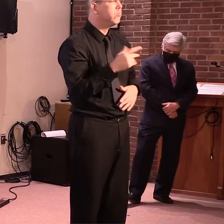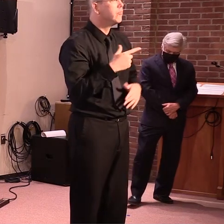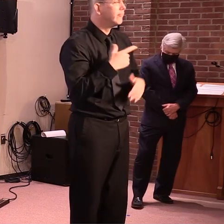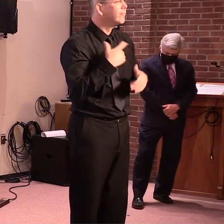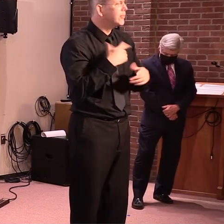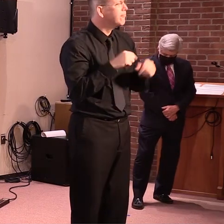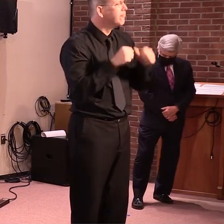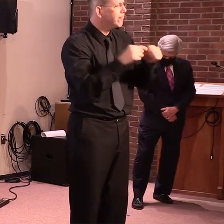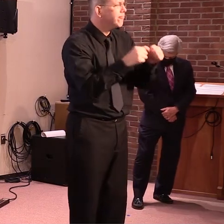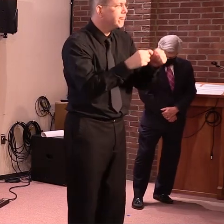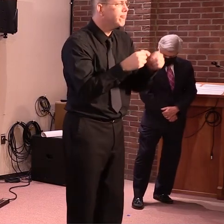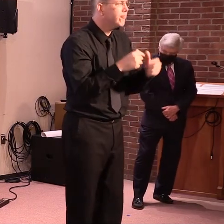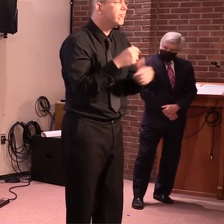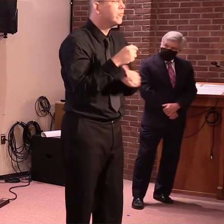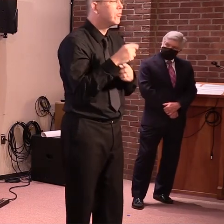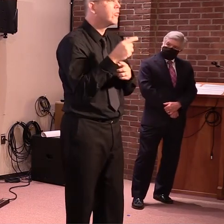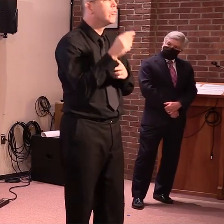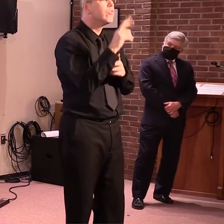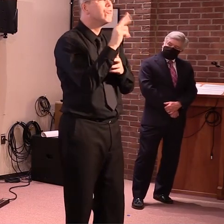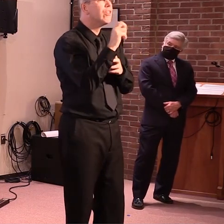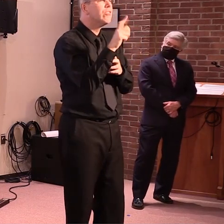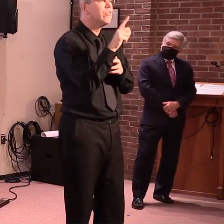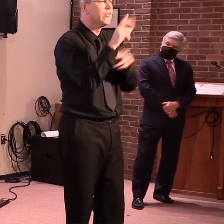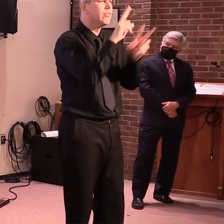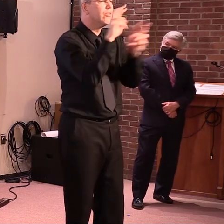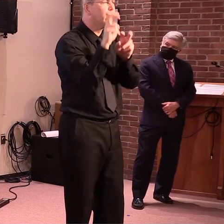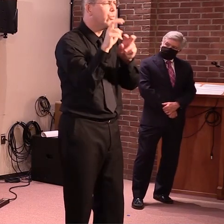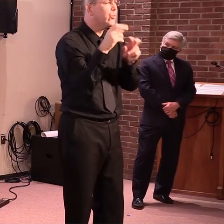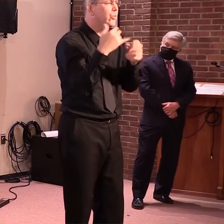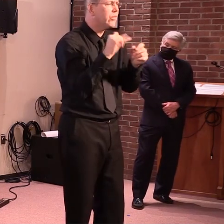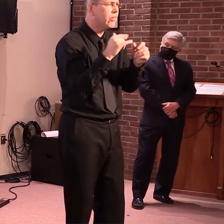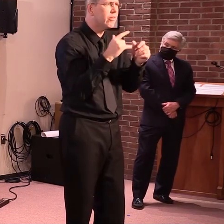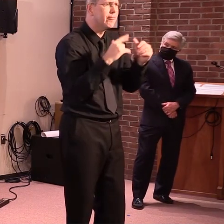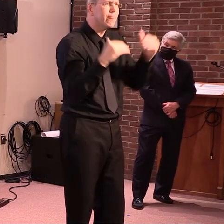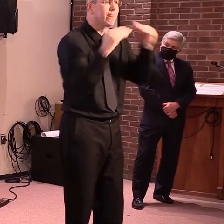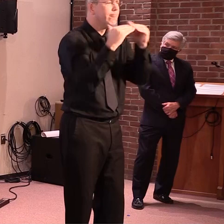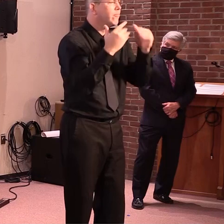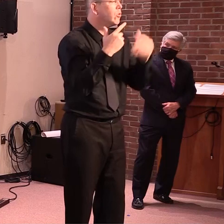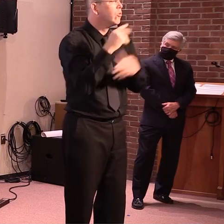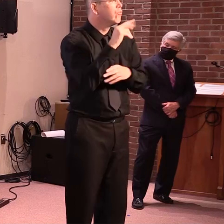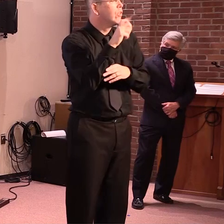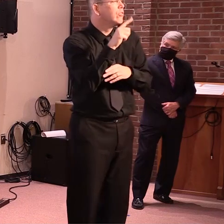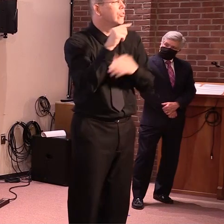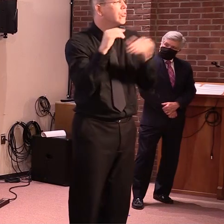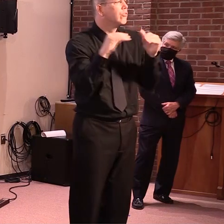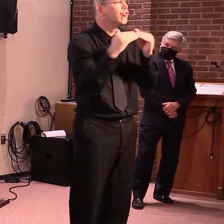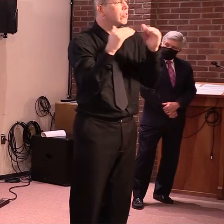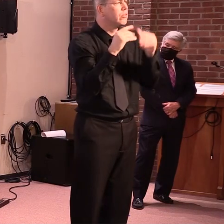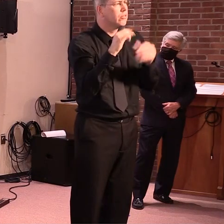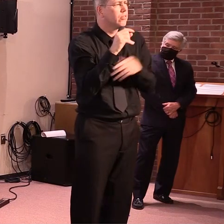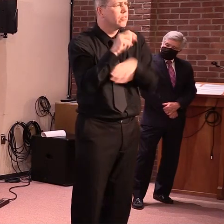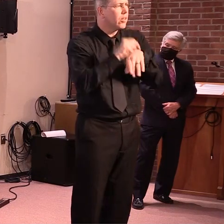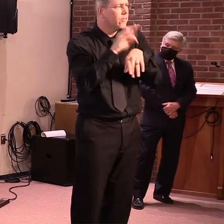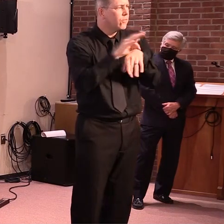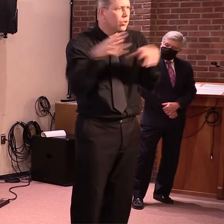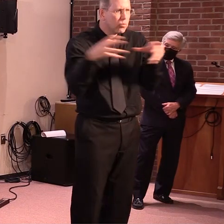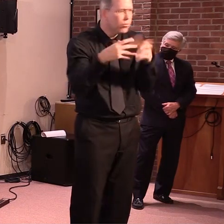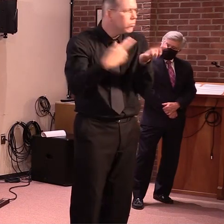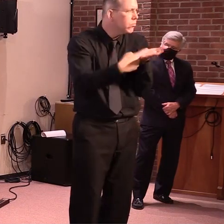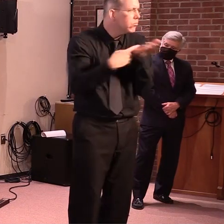some of those. But again, we as a state, we as individuals, all have a role to play in